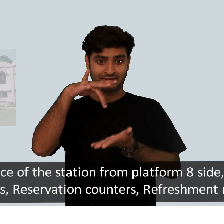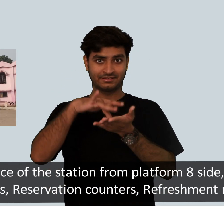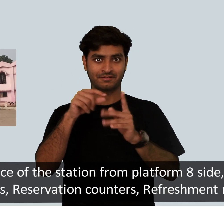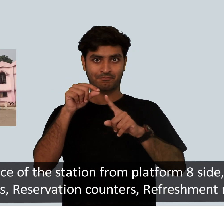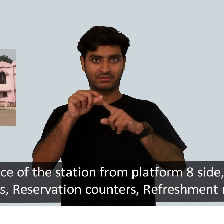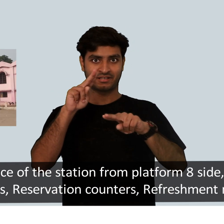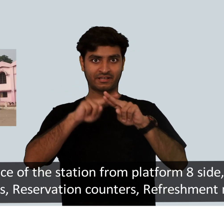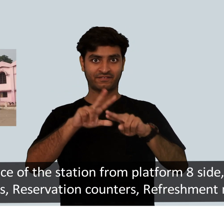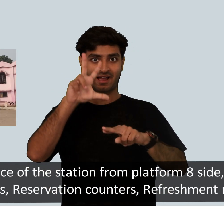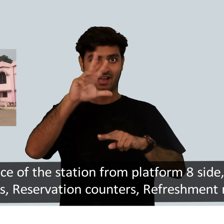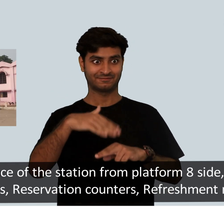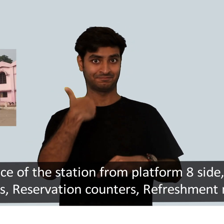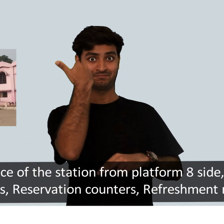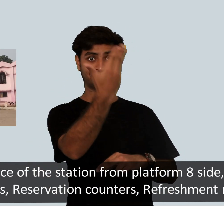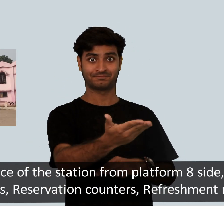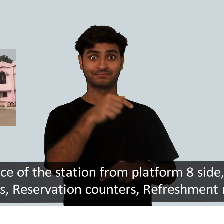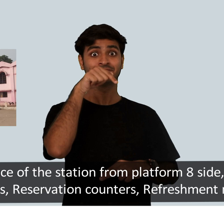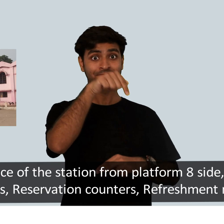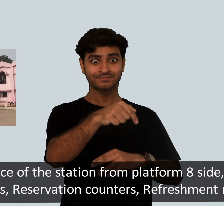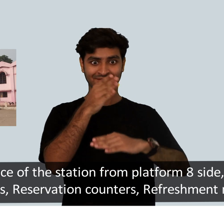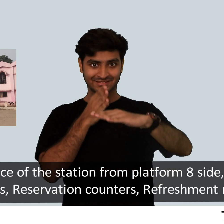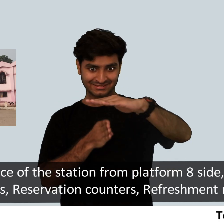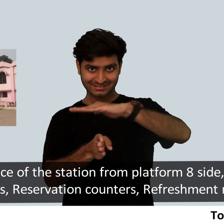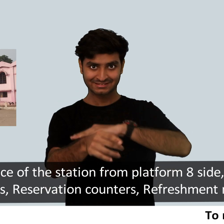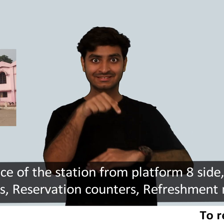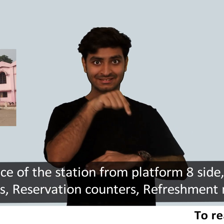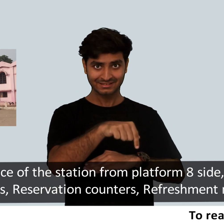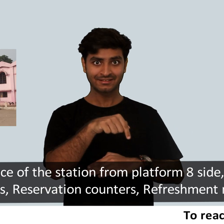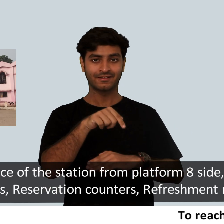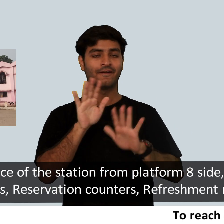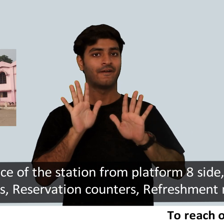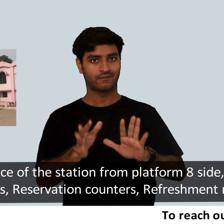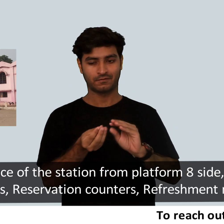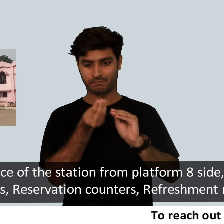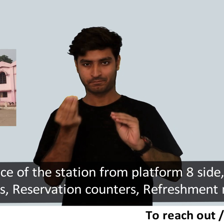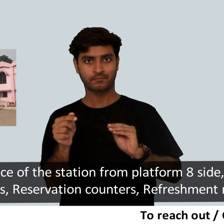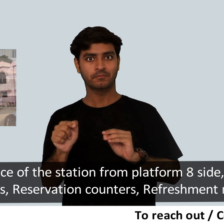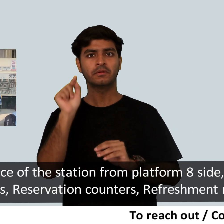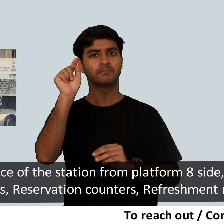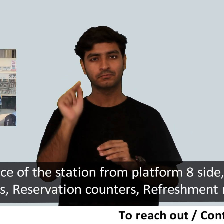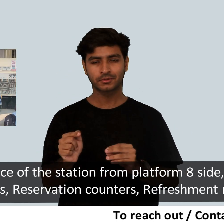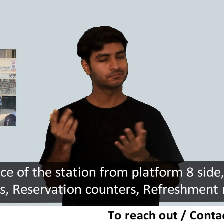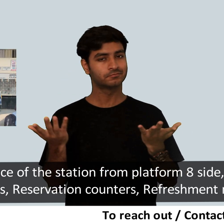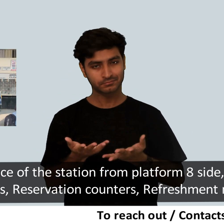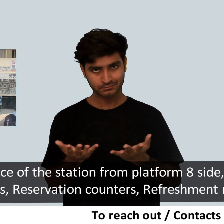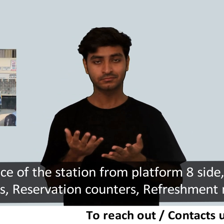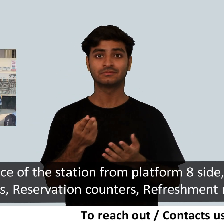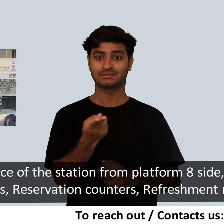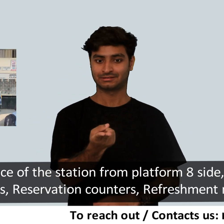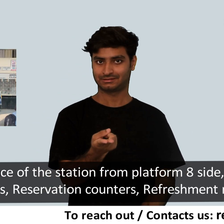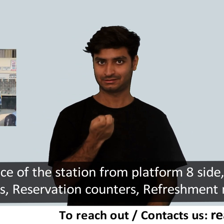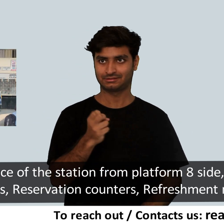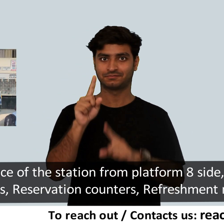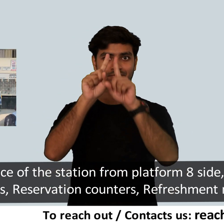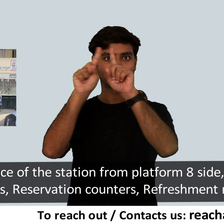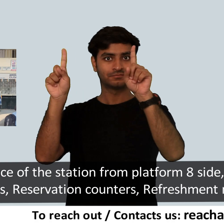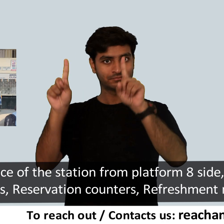At the back entrance of the station, from platform 8 side, there are ticket counters, reservation counters, a